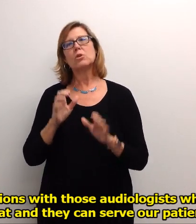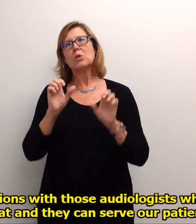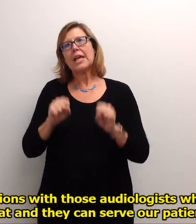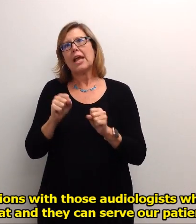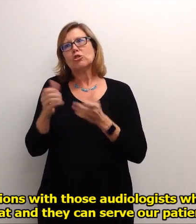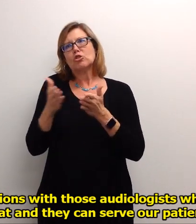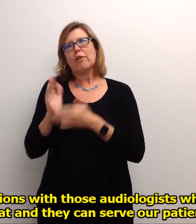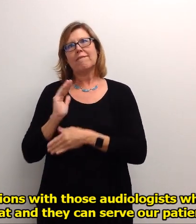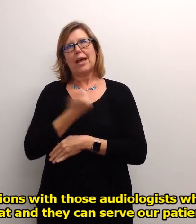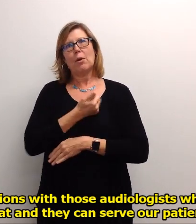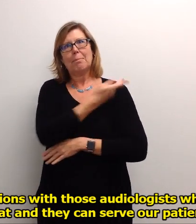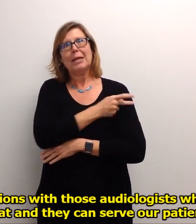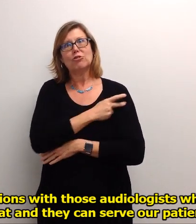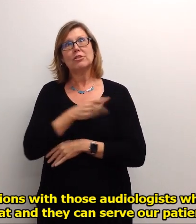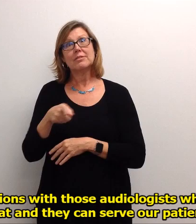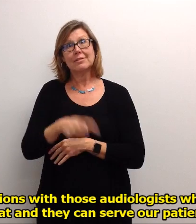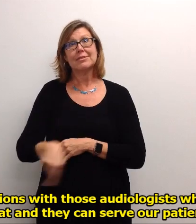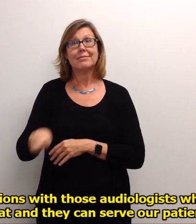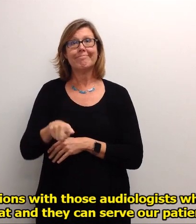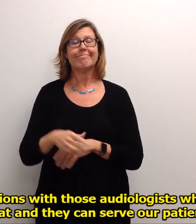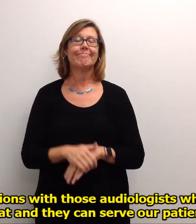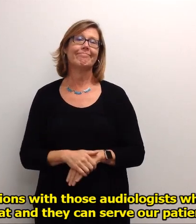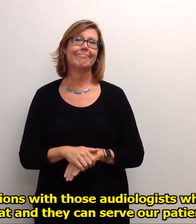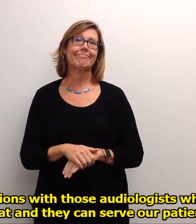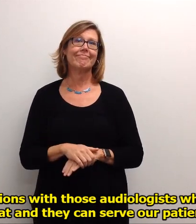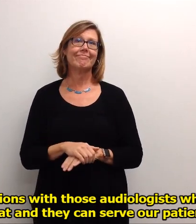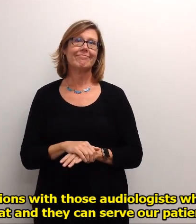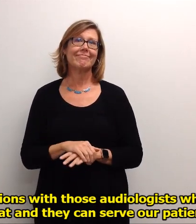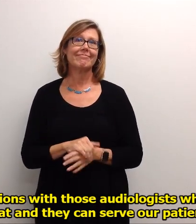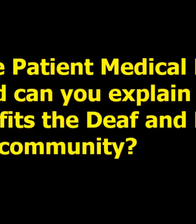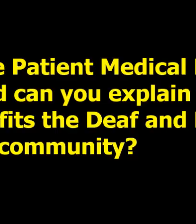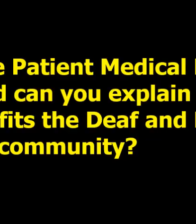able to provide that and they can serve our patients.